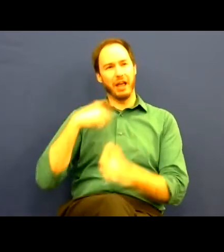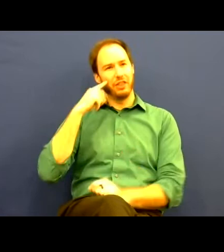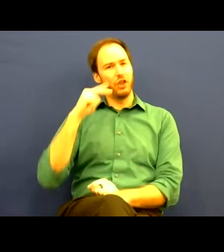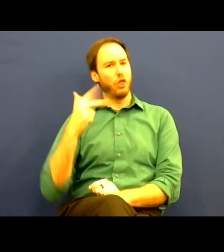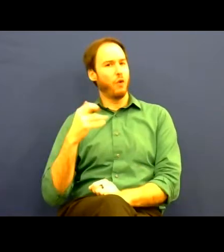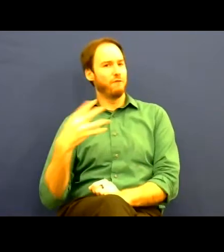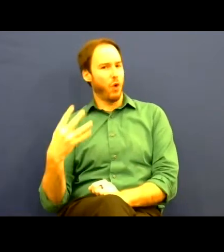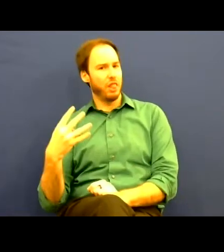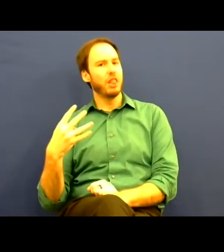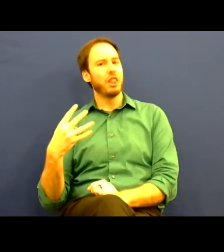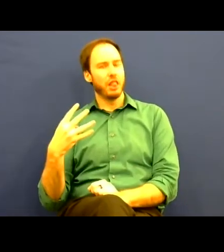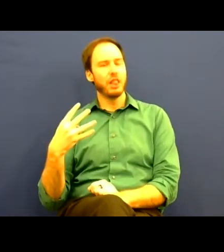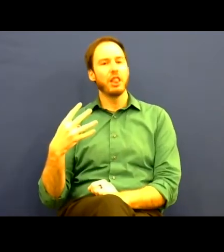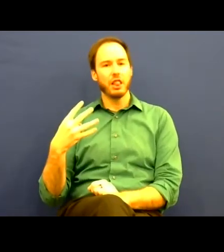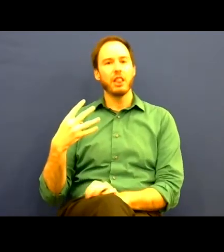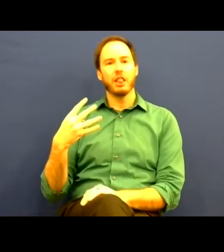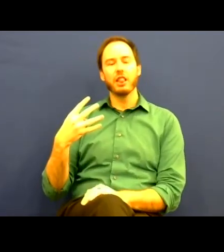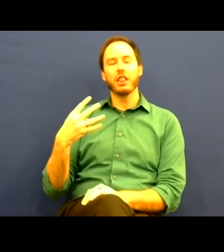down the list.